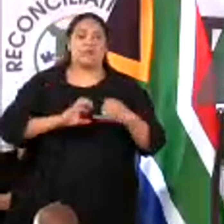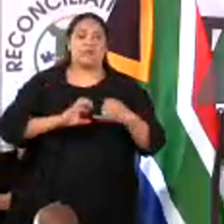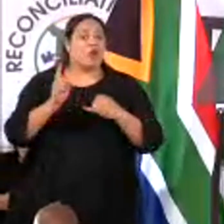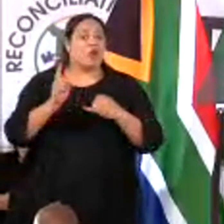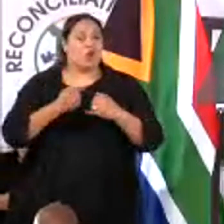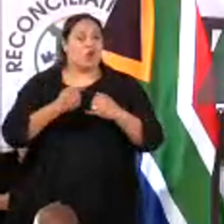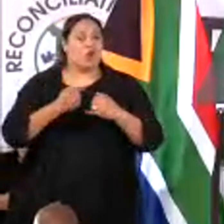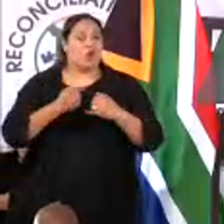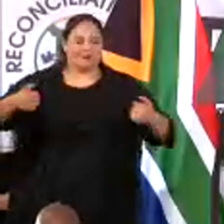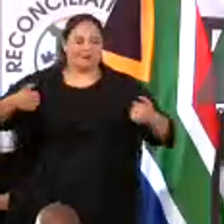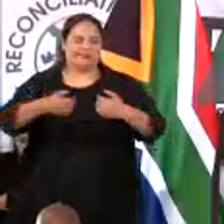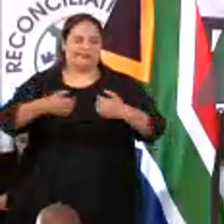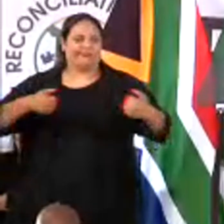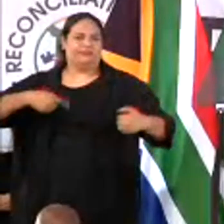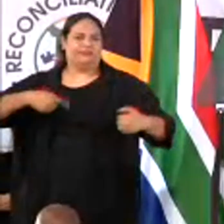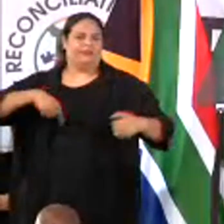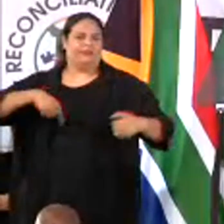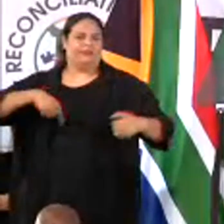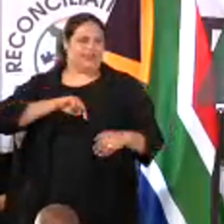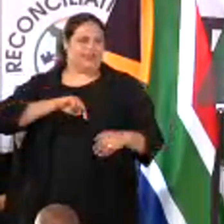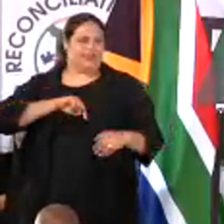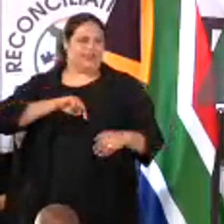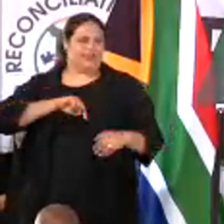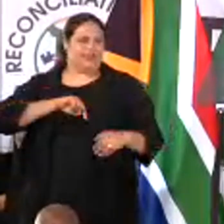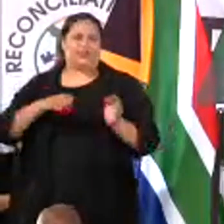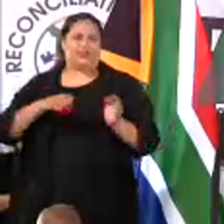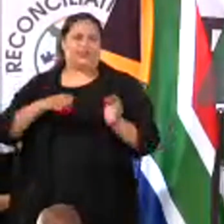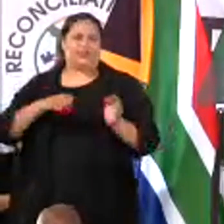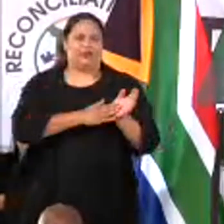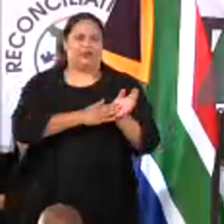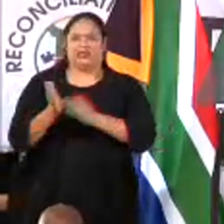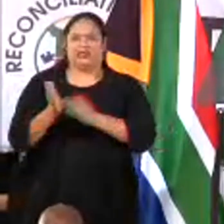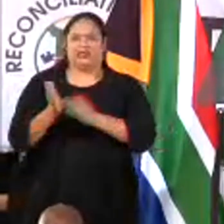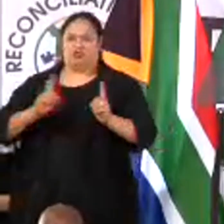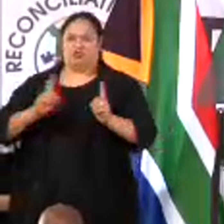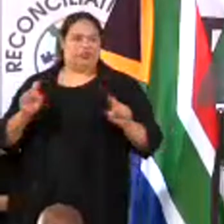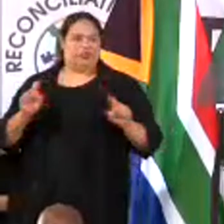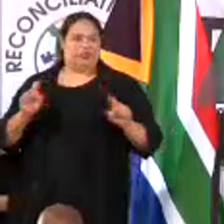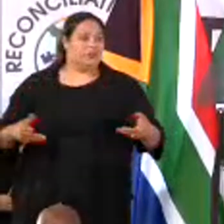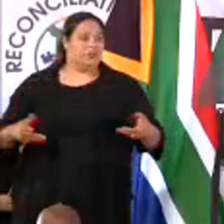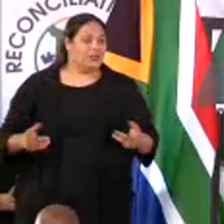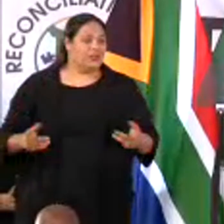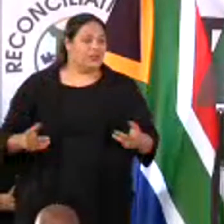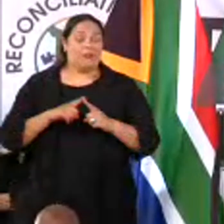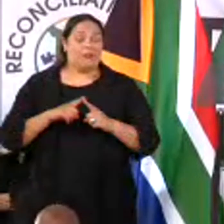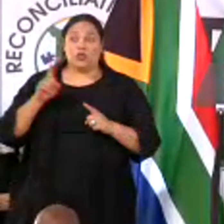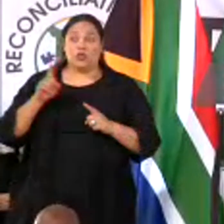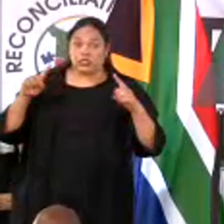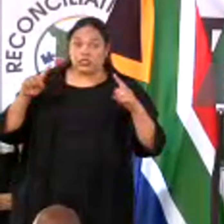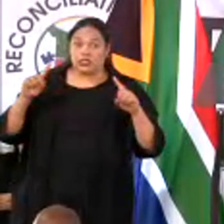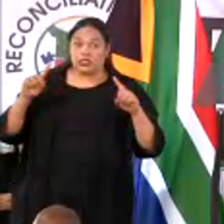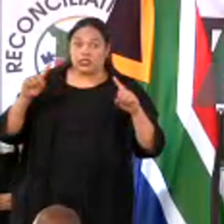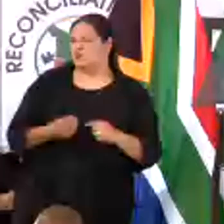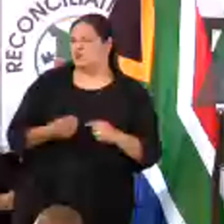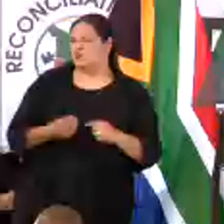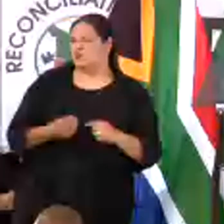divide us and turn us against each other, but they did not